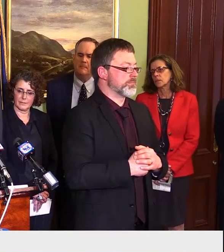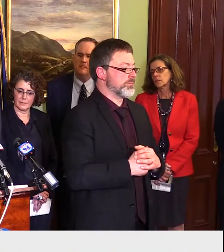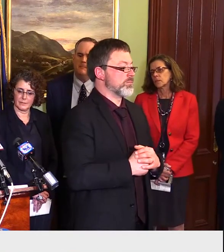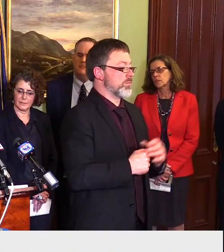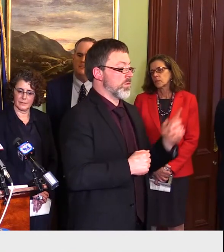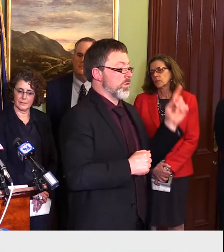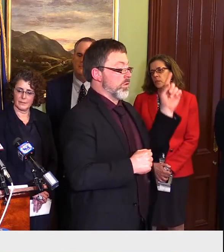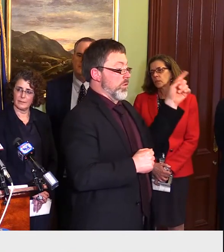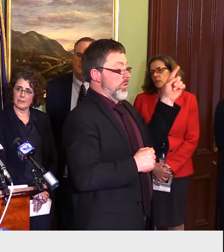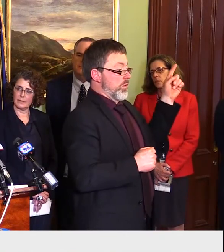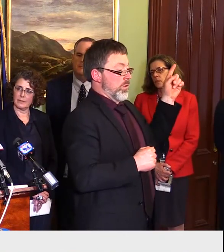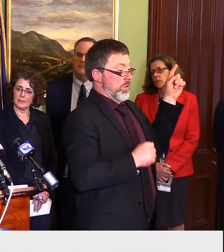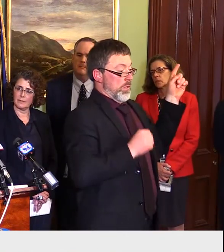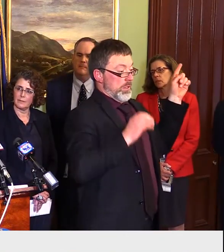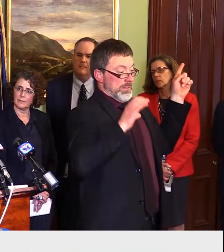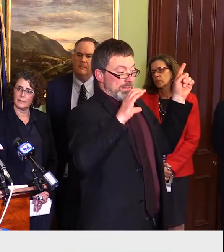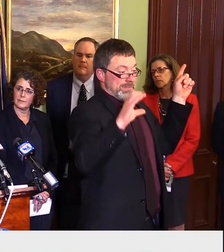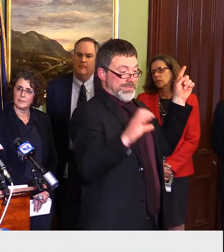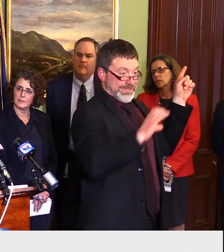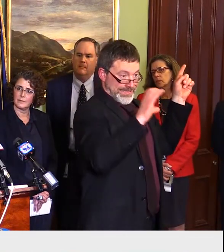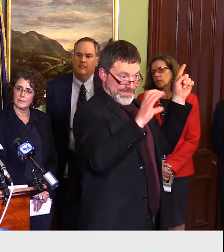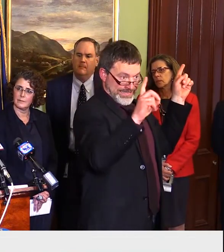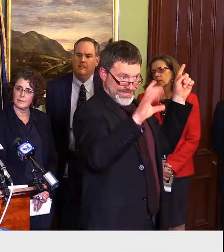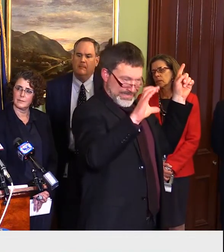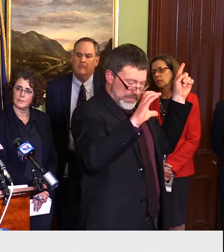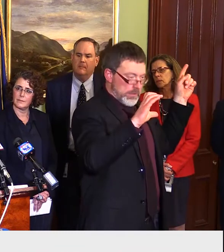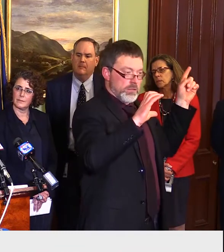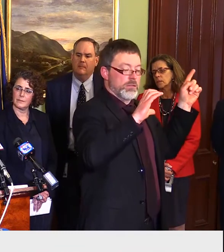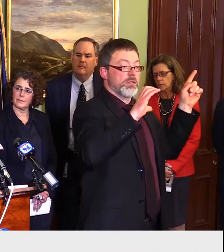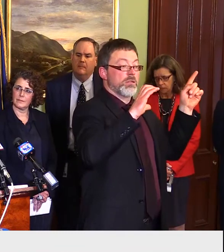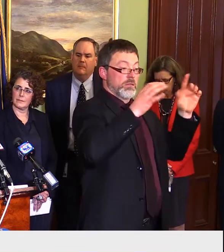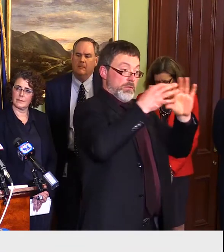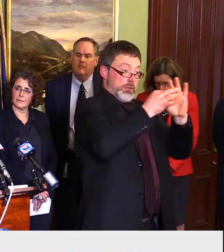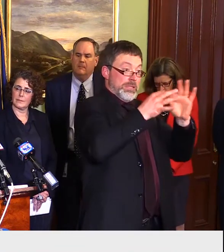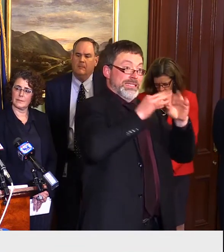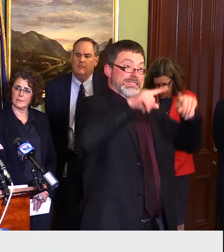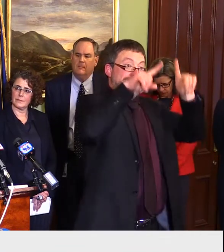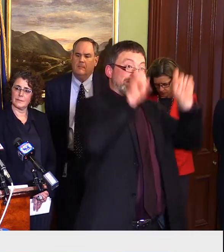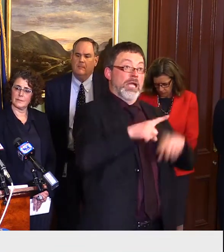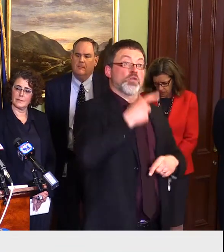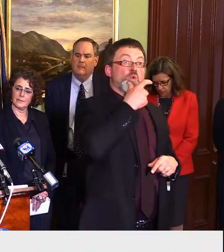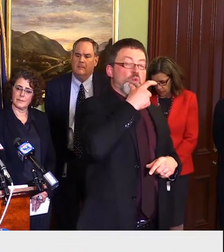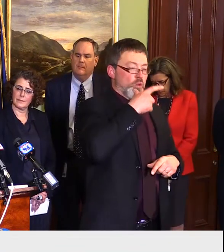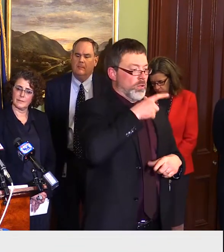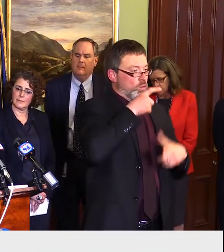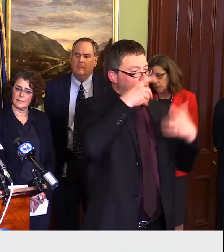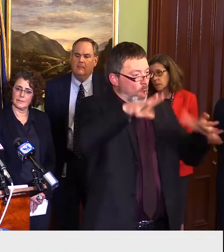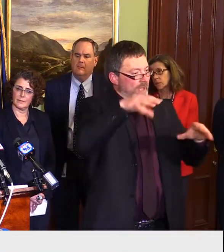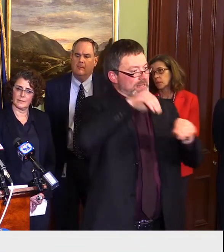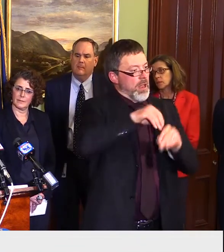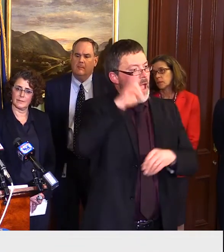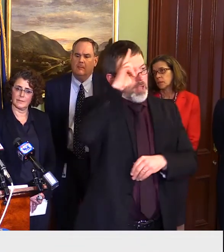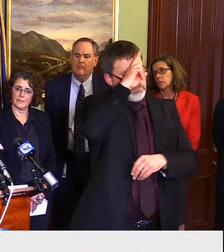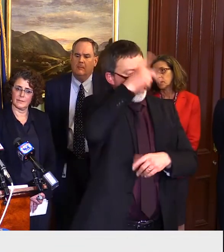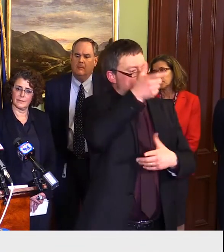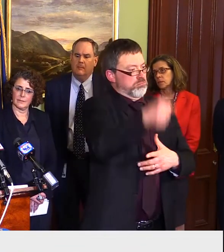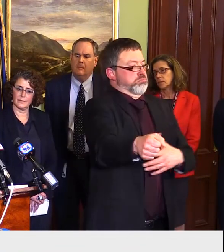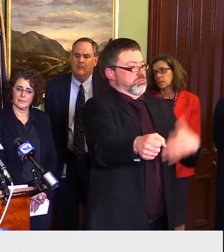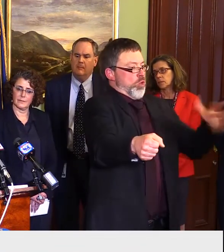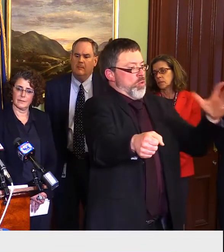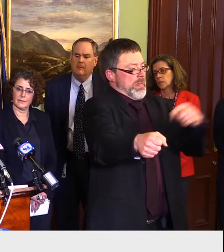requiring hospitalization to be tested. I have to say that public health, one of its